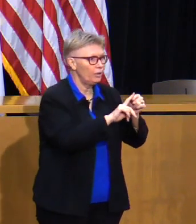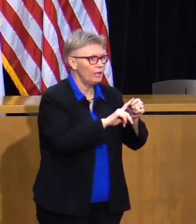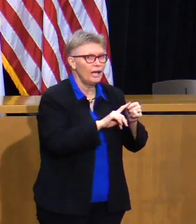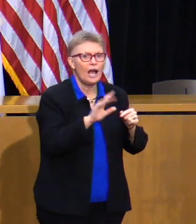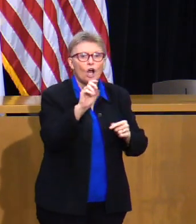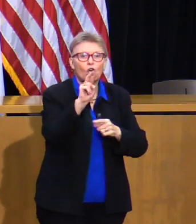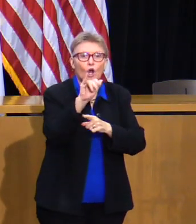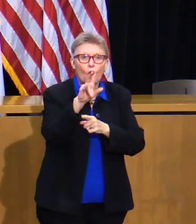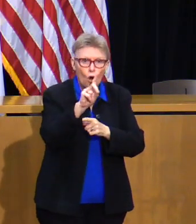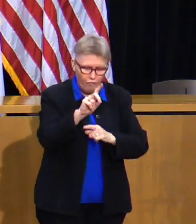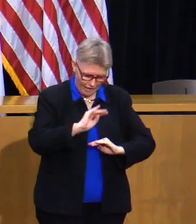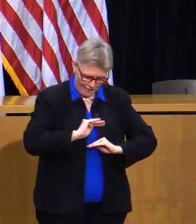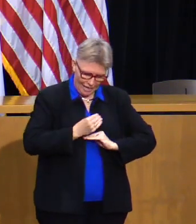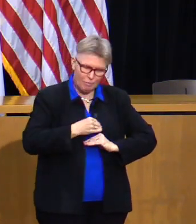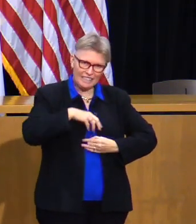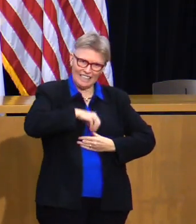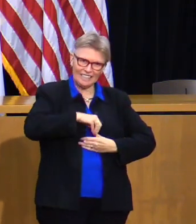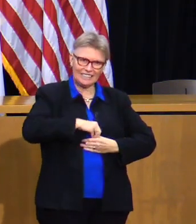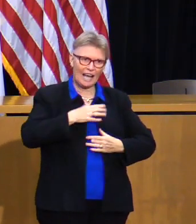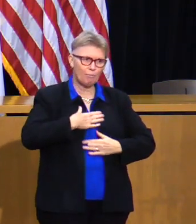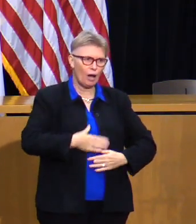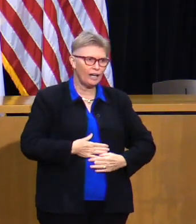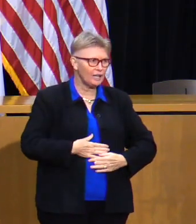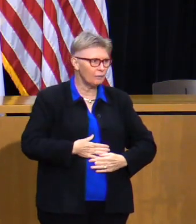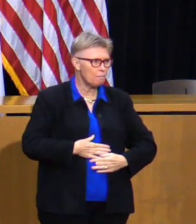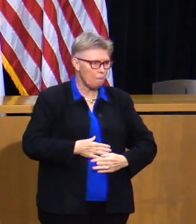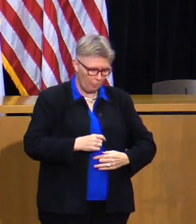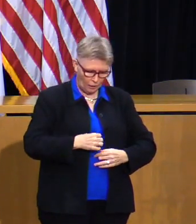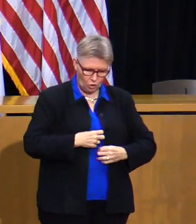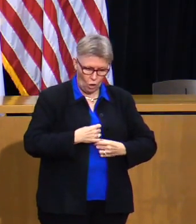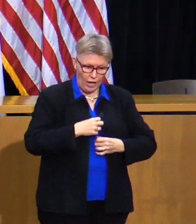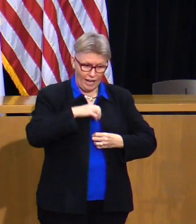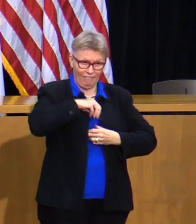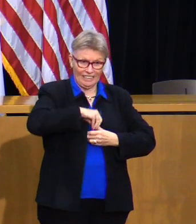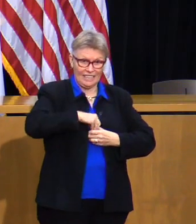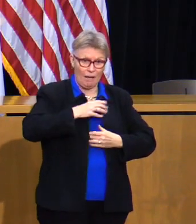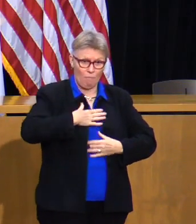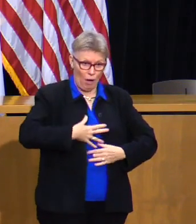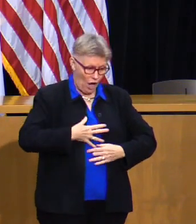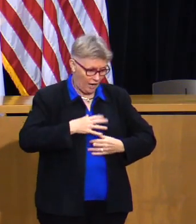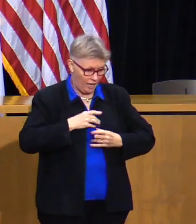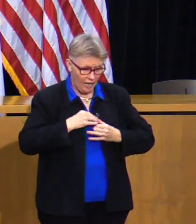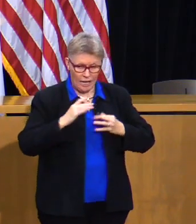individual. And the way it survives is by jumping from one person to the next.